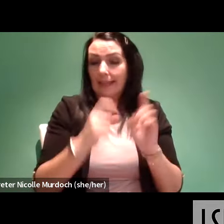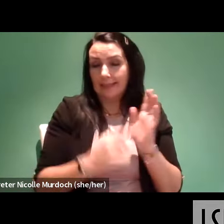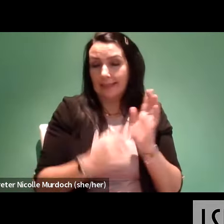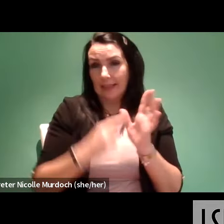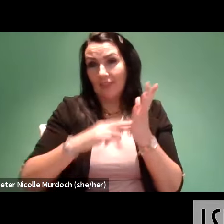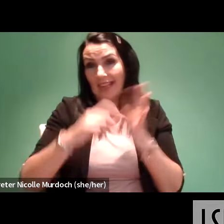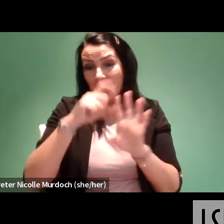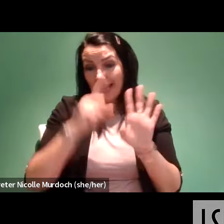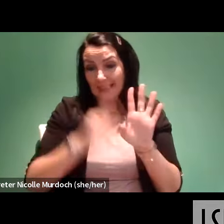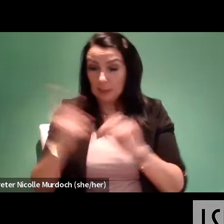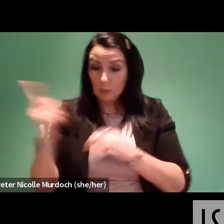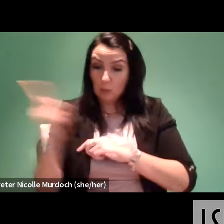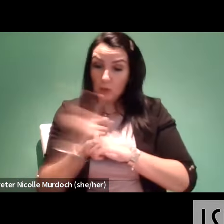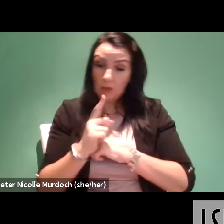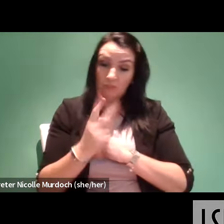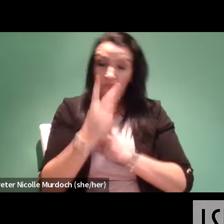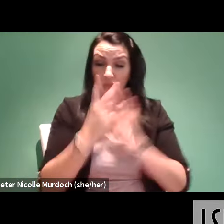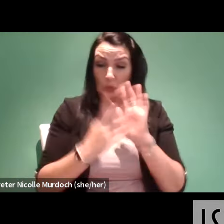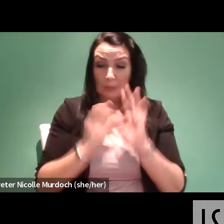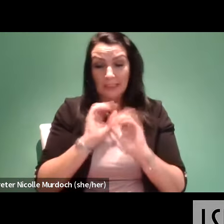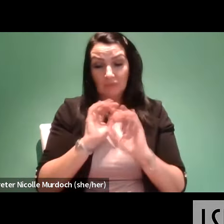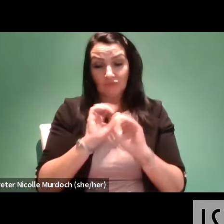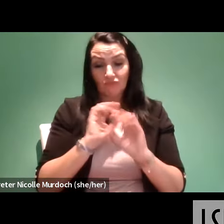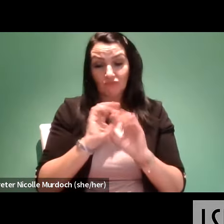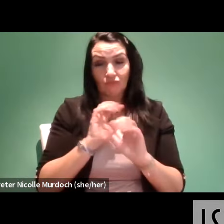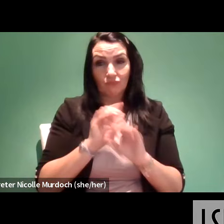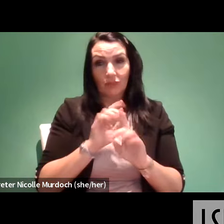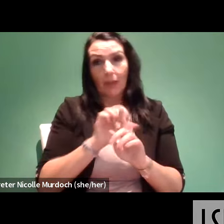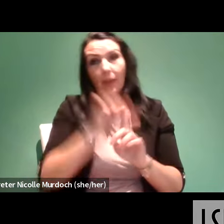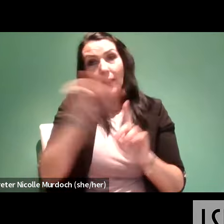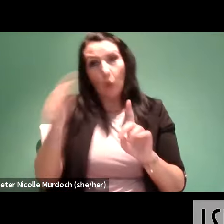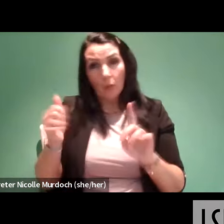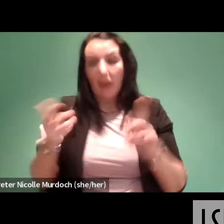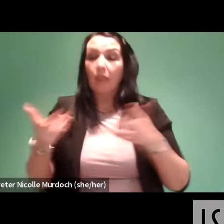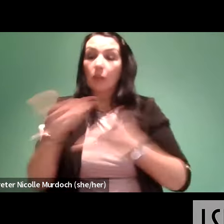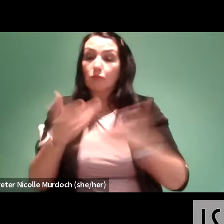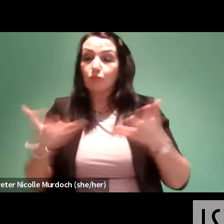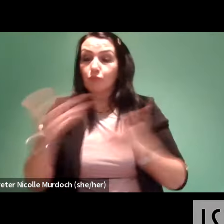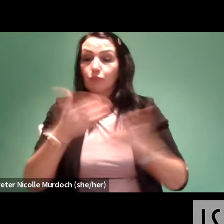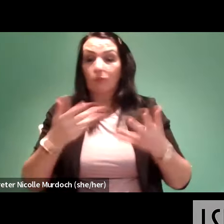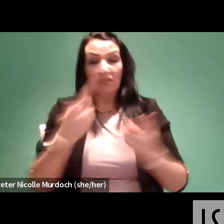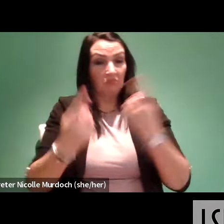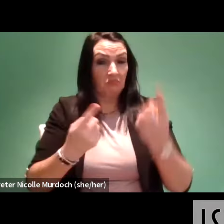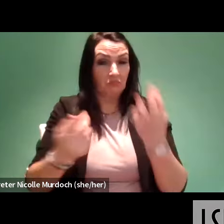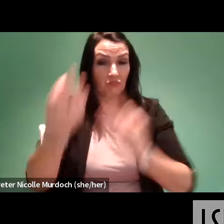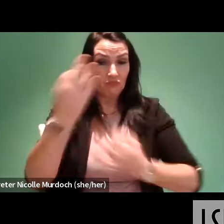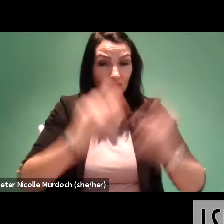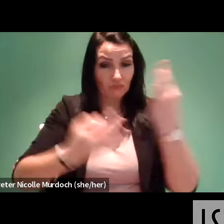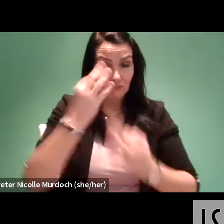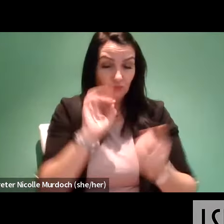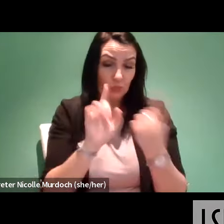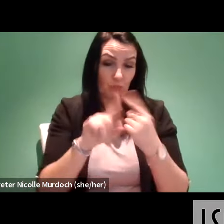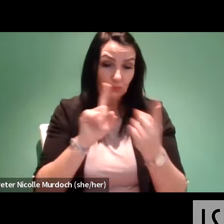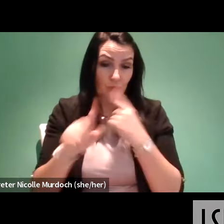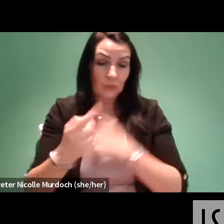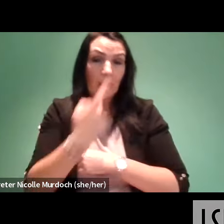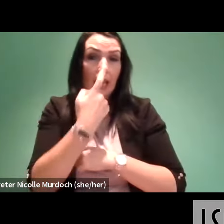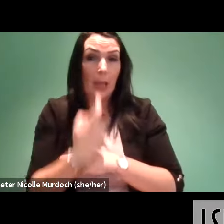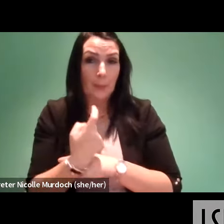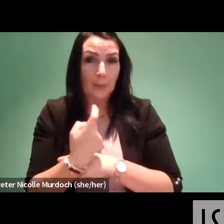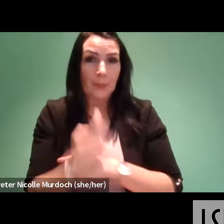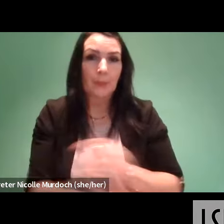couple of minutes and speak from here, then go back there. We'll have a little discussion on the stage, and then I'll open the discussion up to the